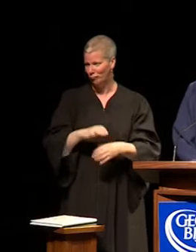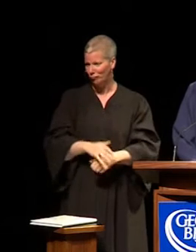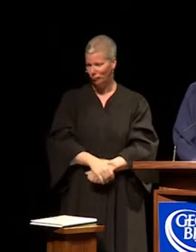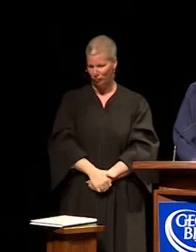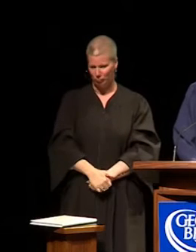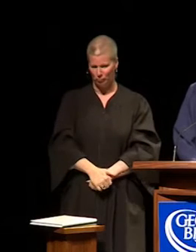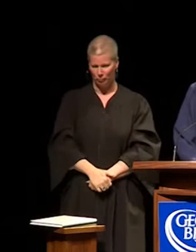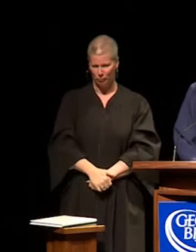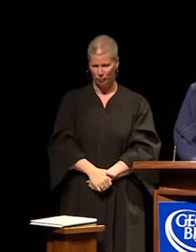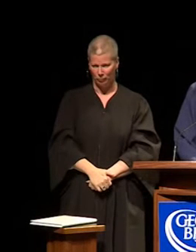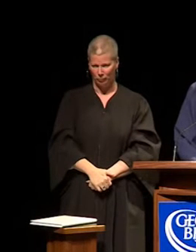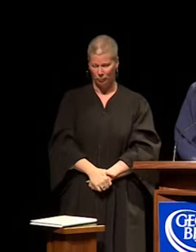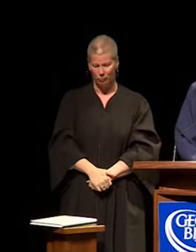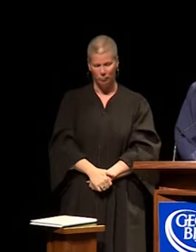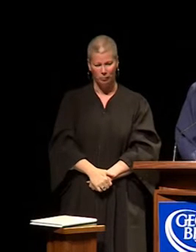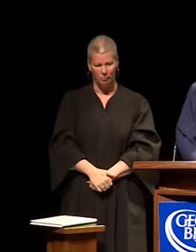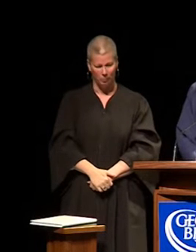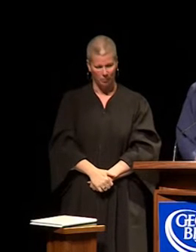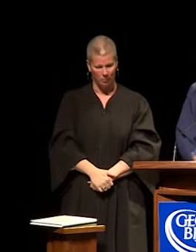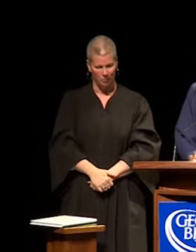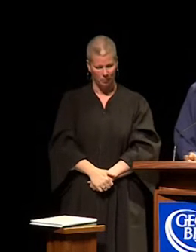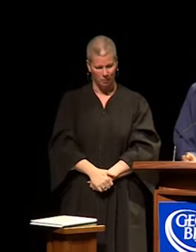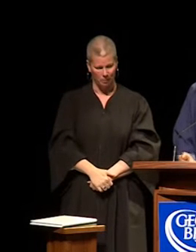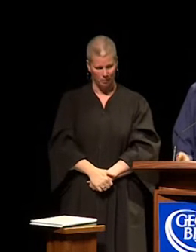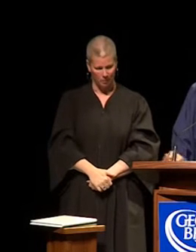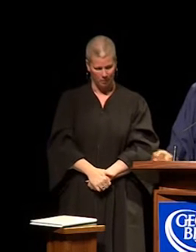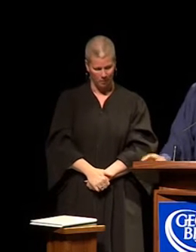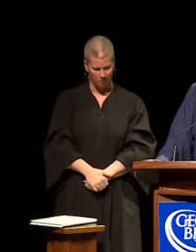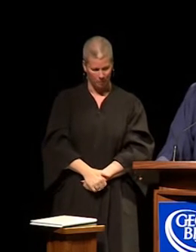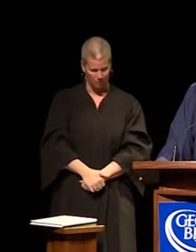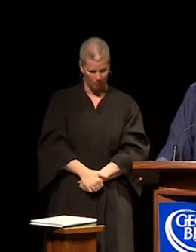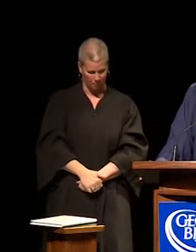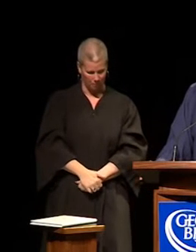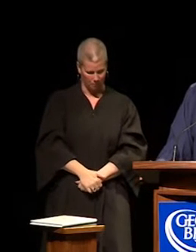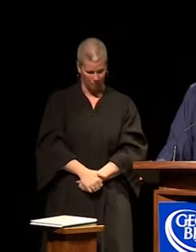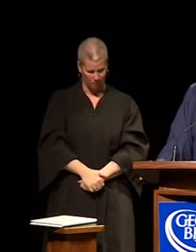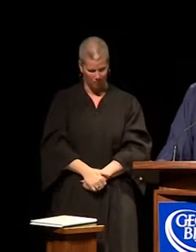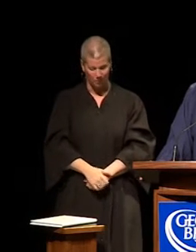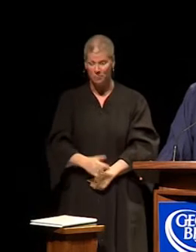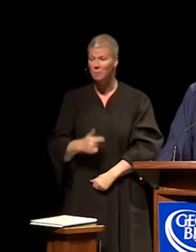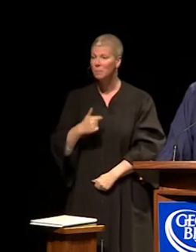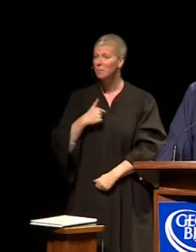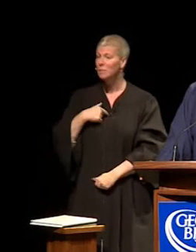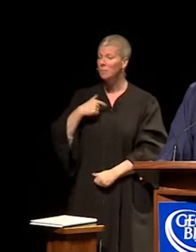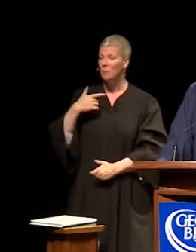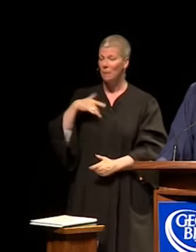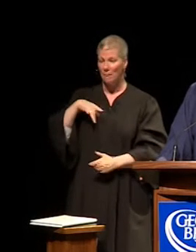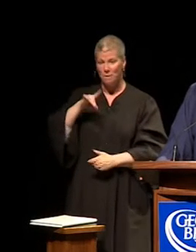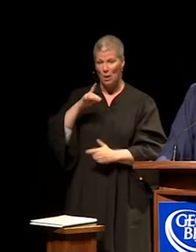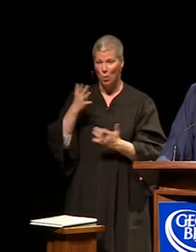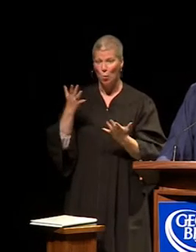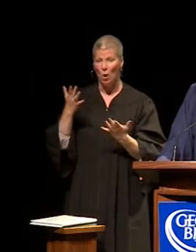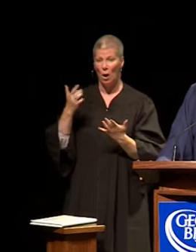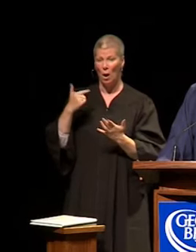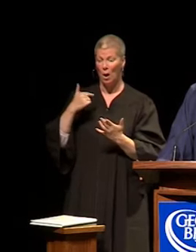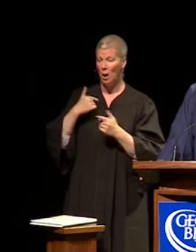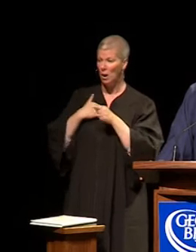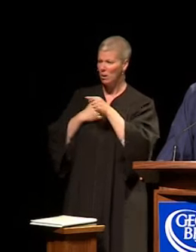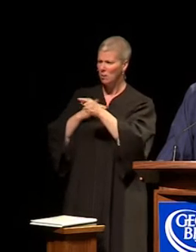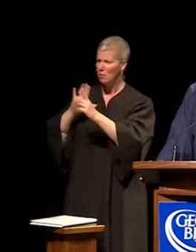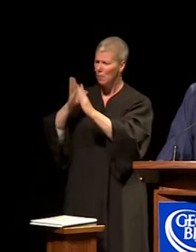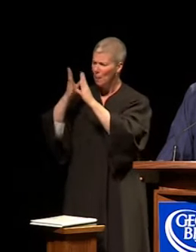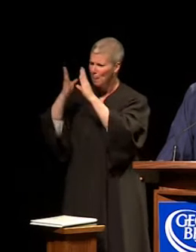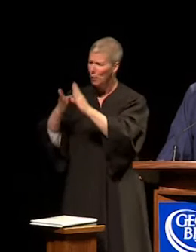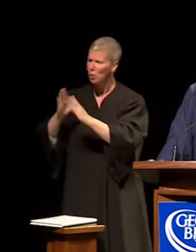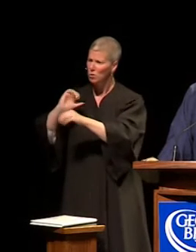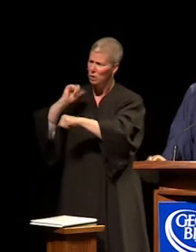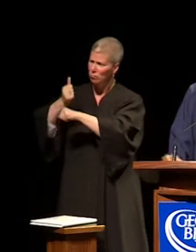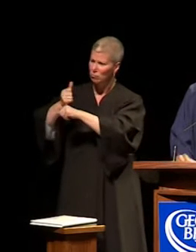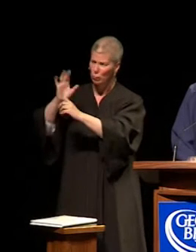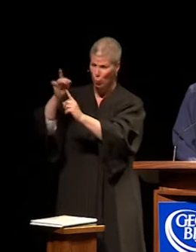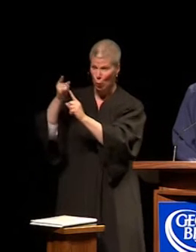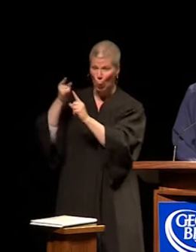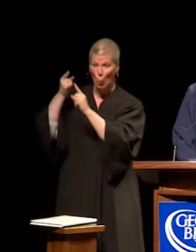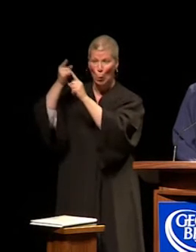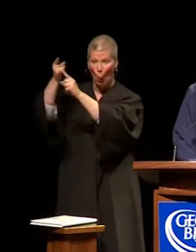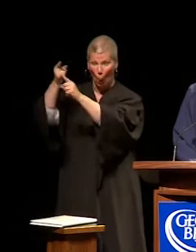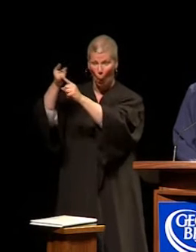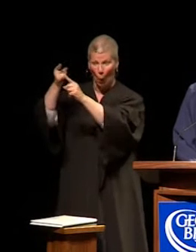I have discovered that if you try to help others to achieve their goals, it becomes so much easier for you to achieve